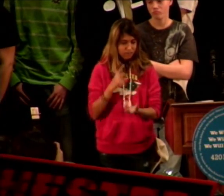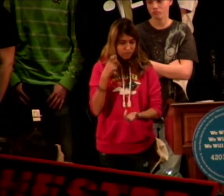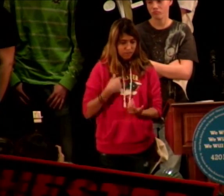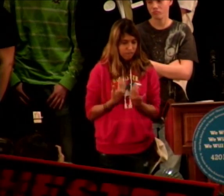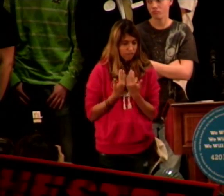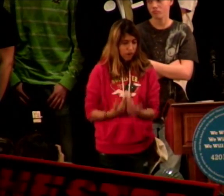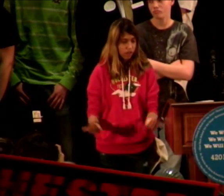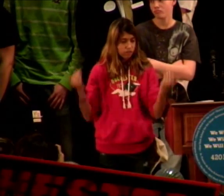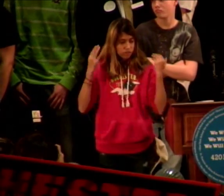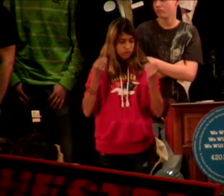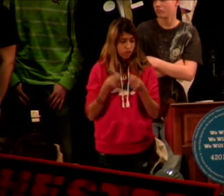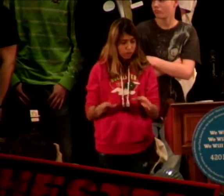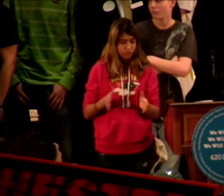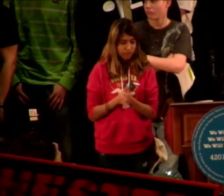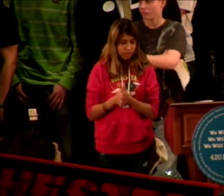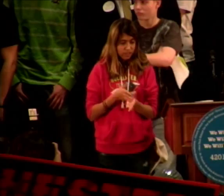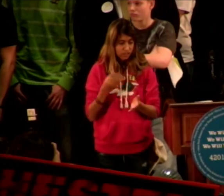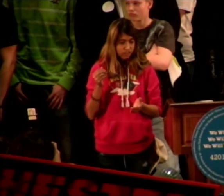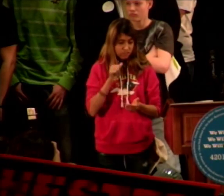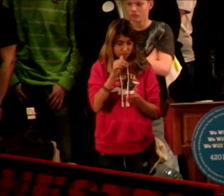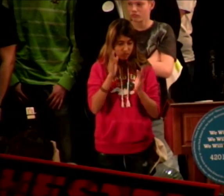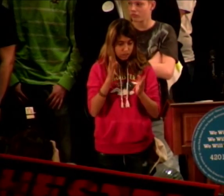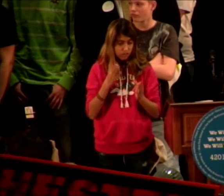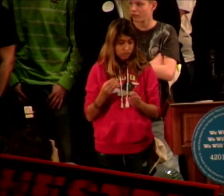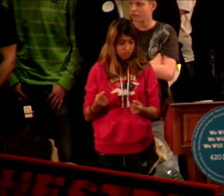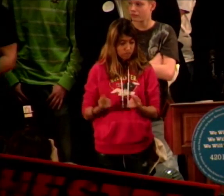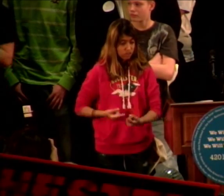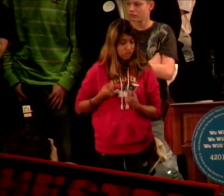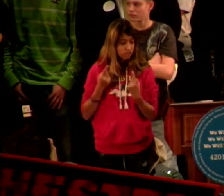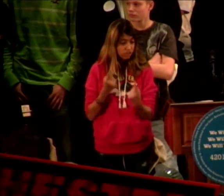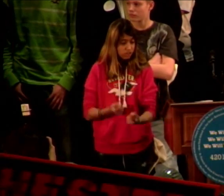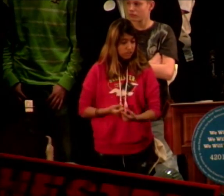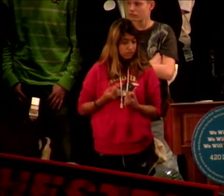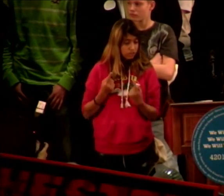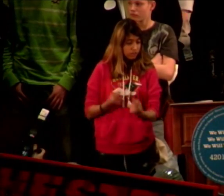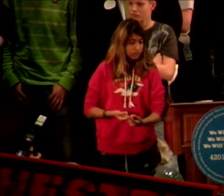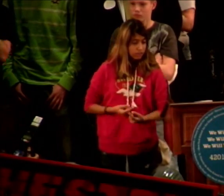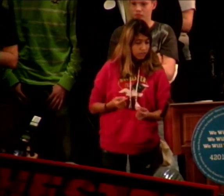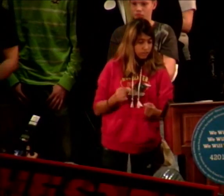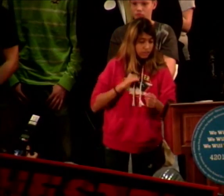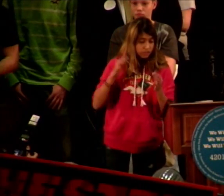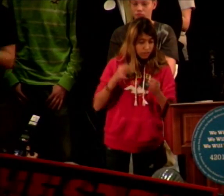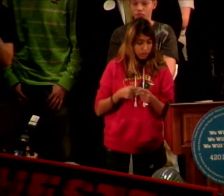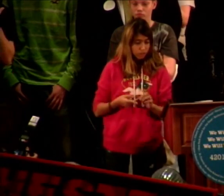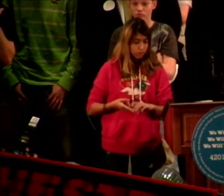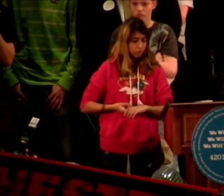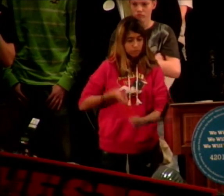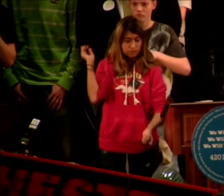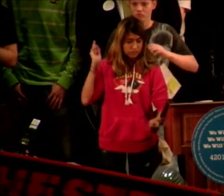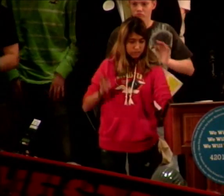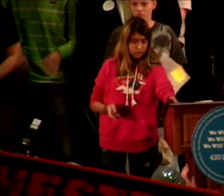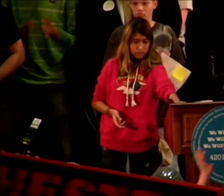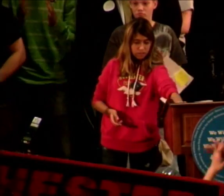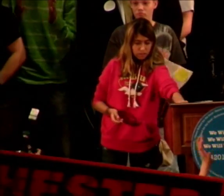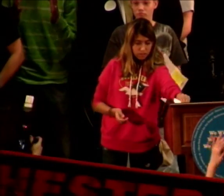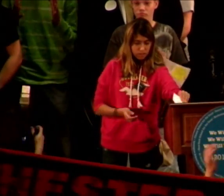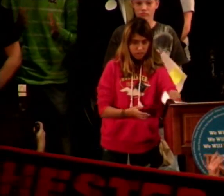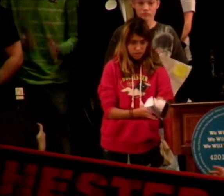But that was impossible for me in a public school. I was overwhelmed. And I couldn't pay attention. And I struggled. I decided to